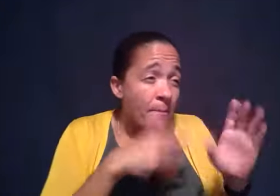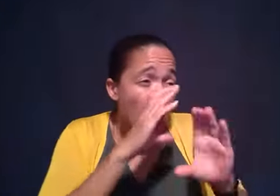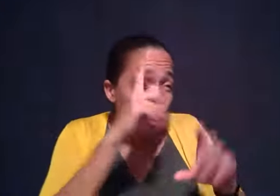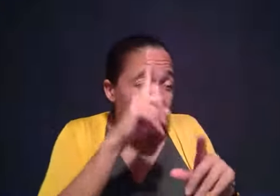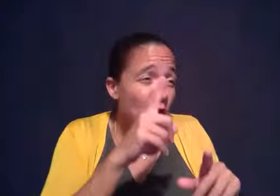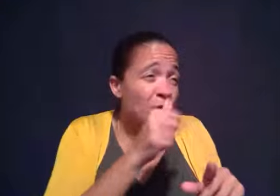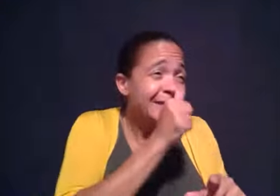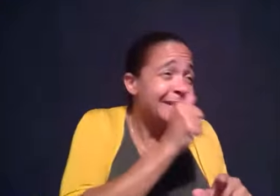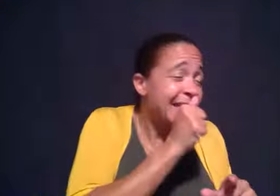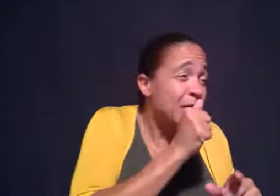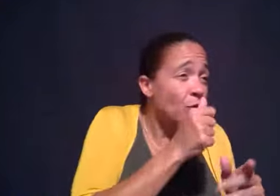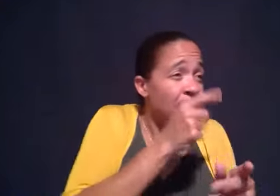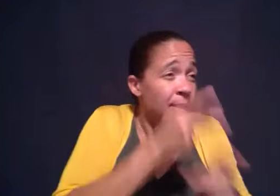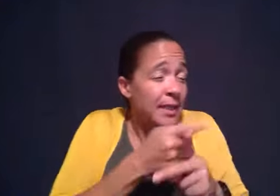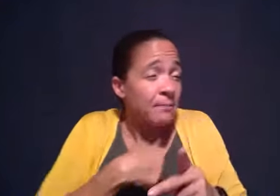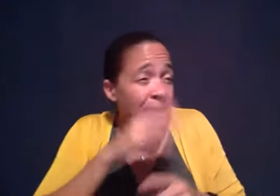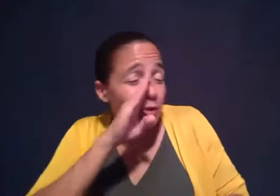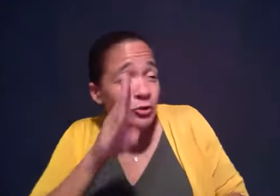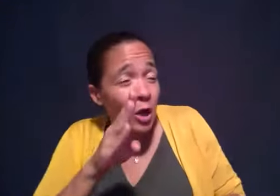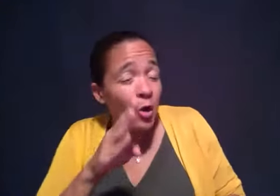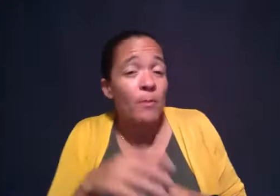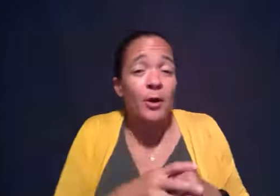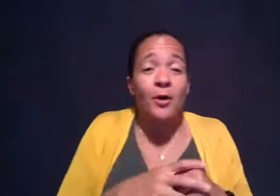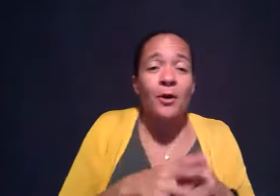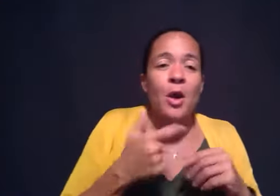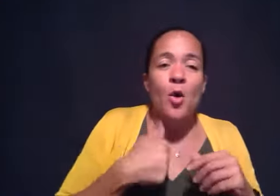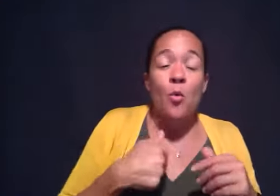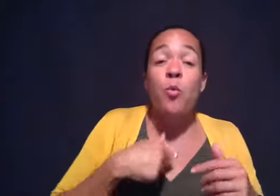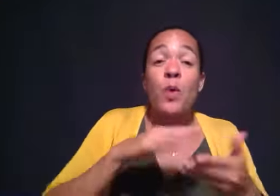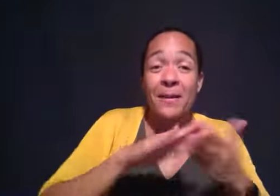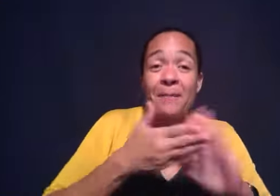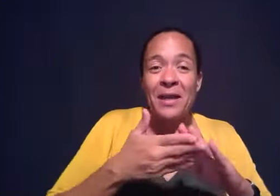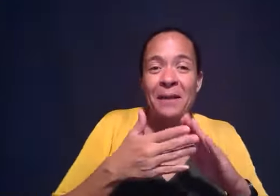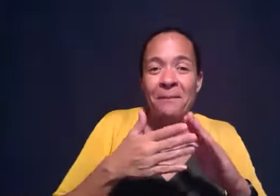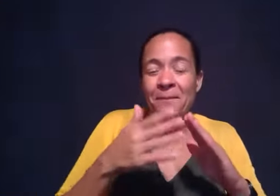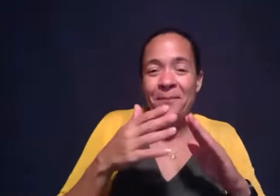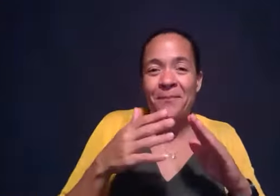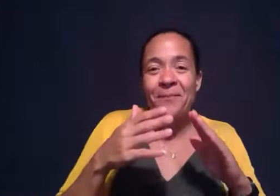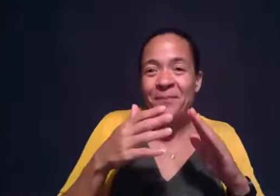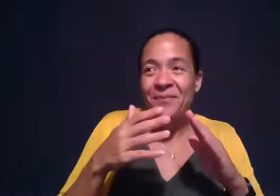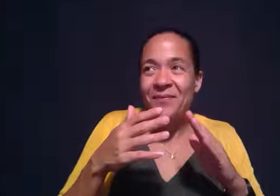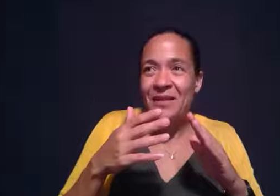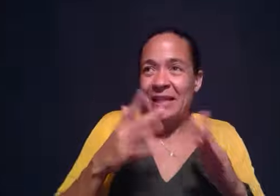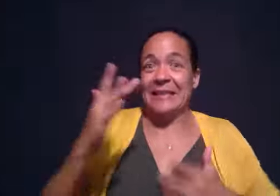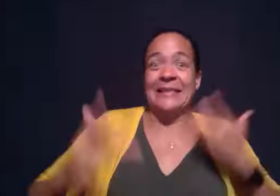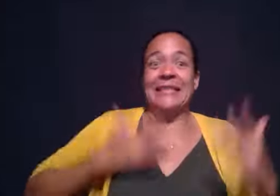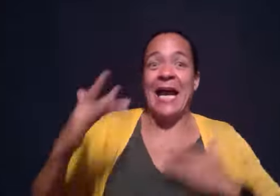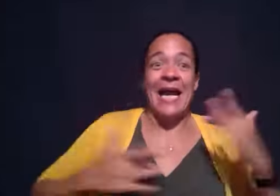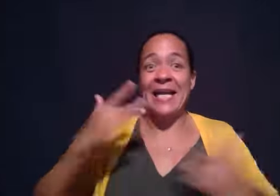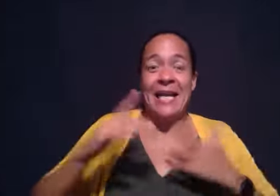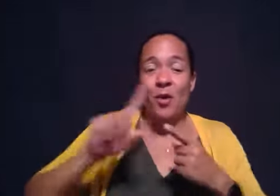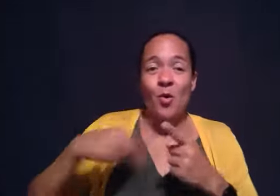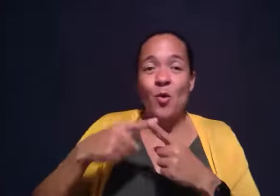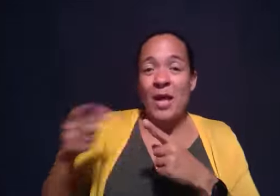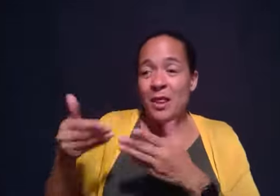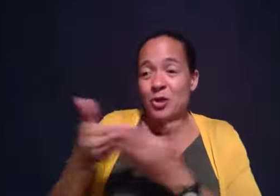hearts. We get so excited when there's a newbie in the room that we kind of forget they don't know what we're talking about. They don't know what a sponsor is